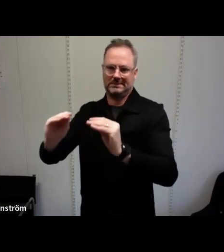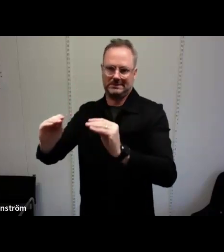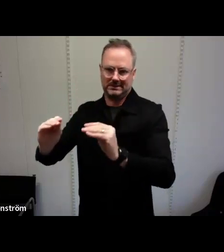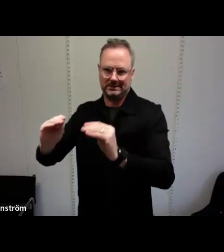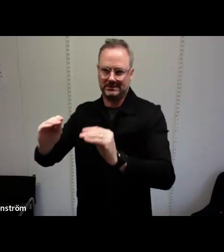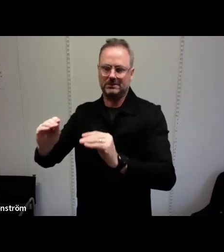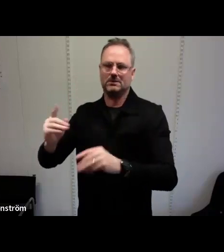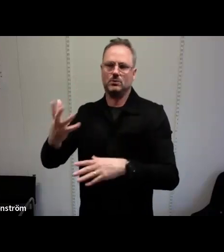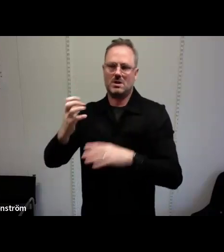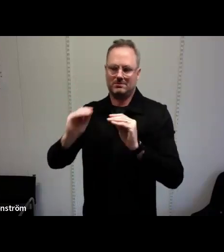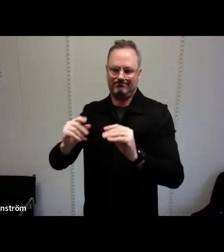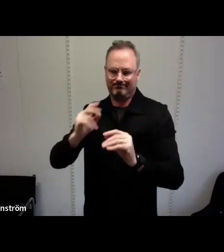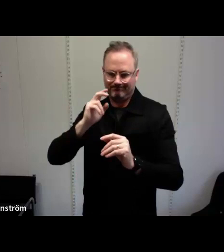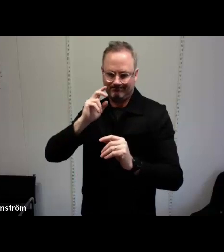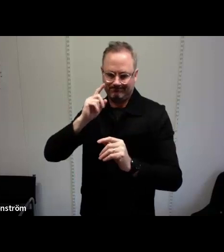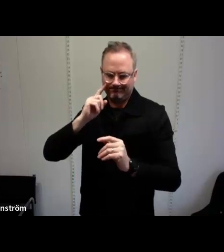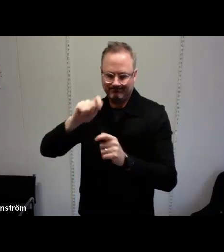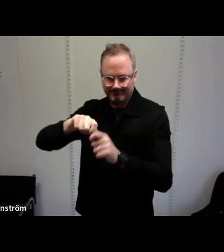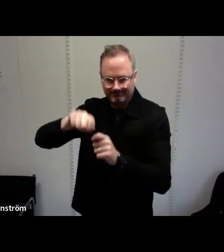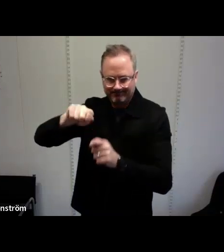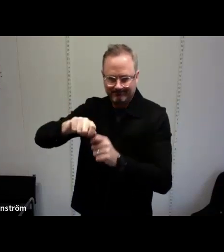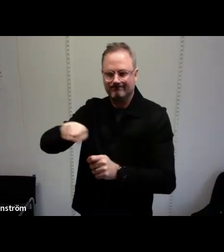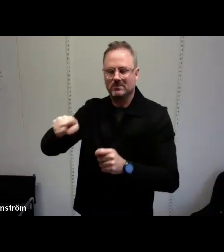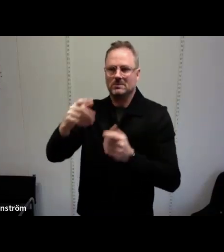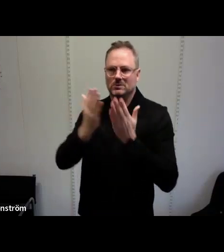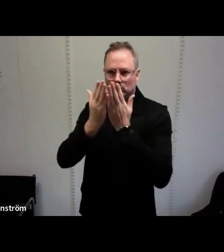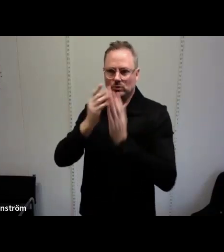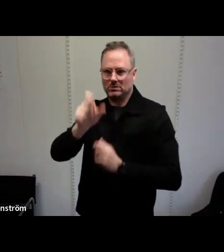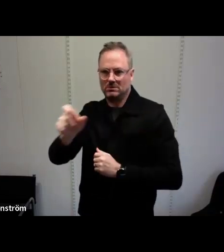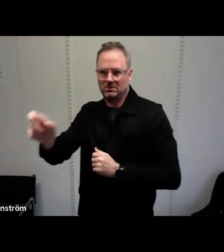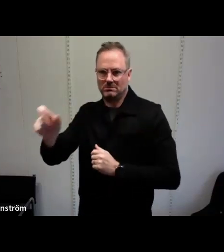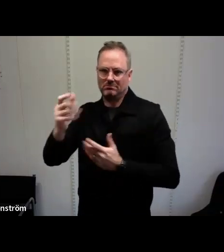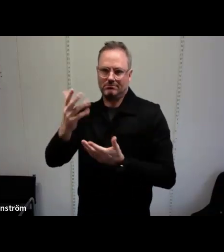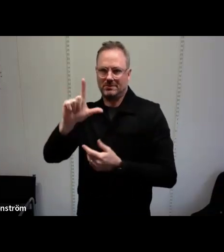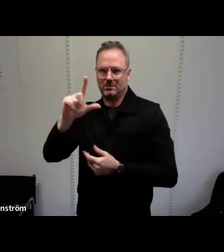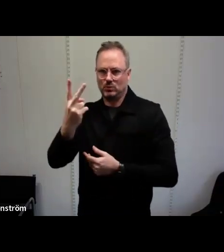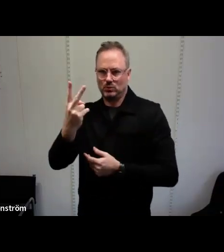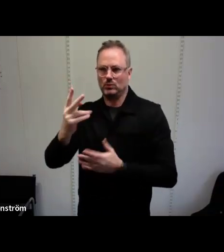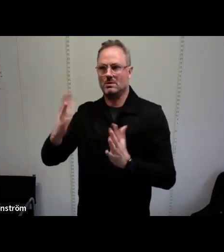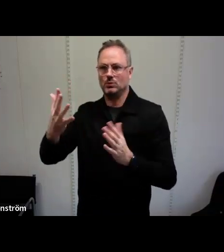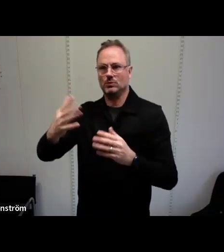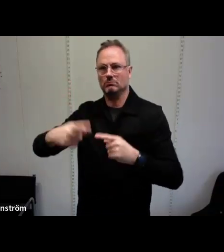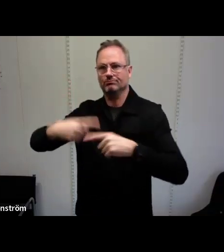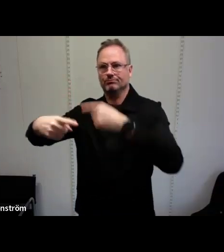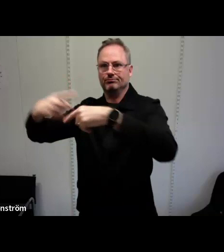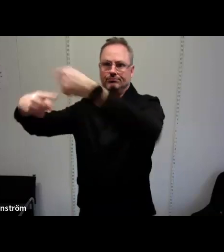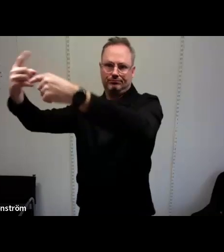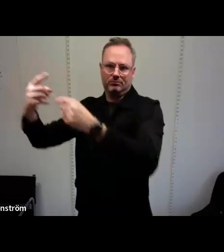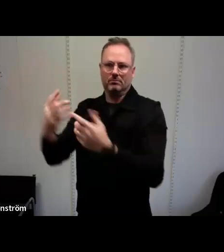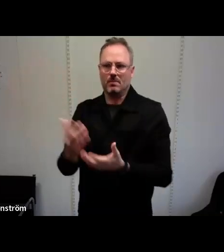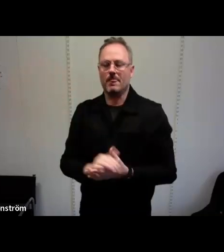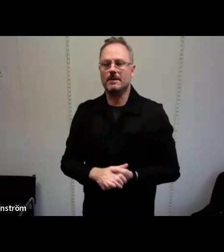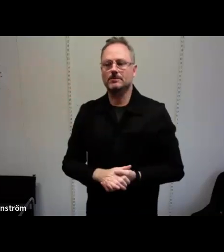Holstrom led, which focused on teaching Swedish Sign Language and being able to assess these students.